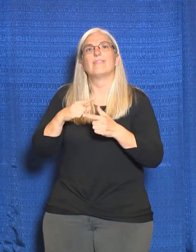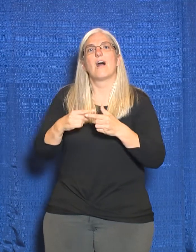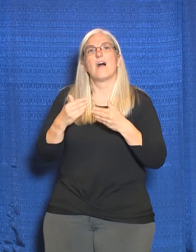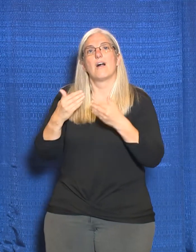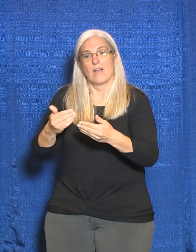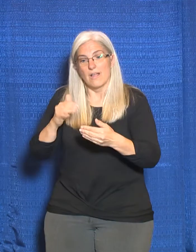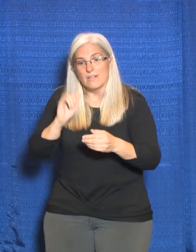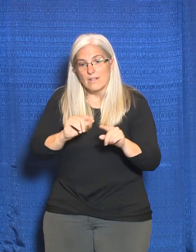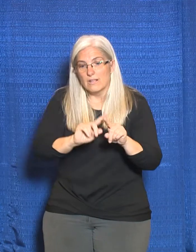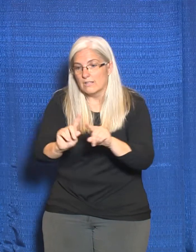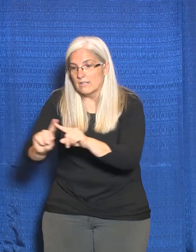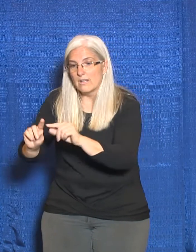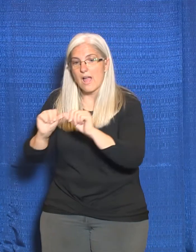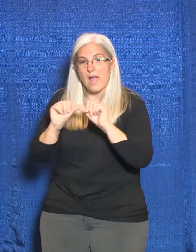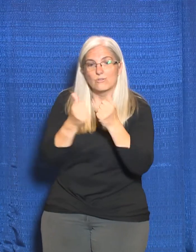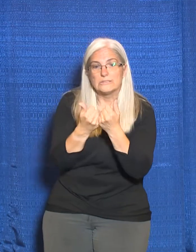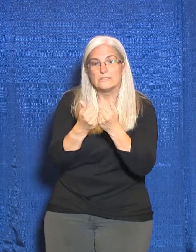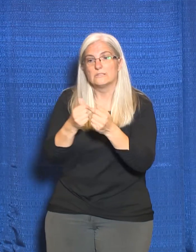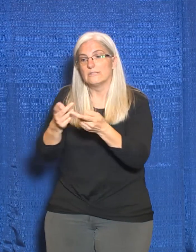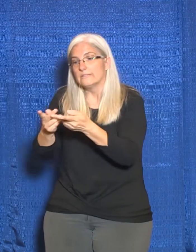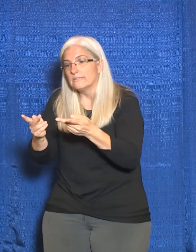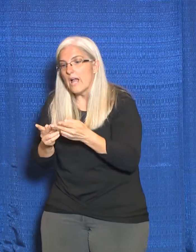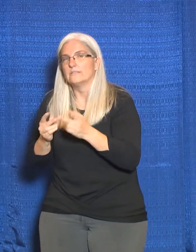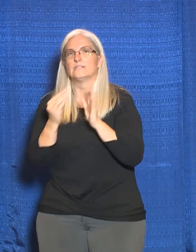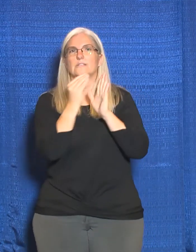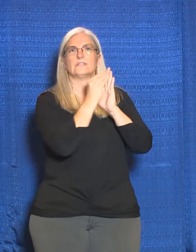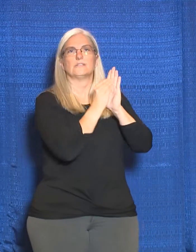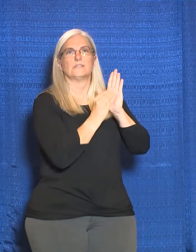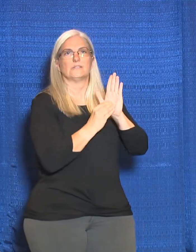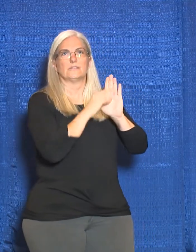and sites on a county roster.